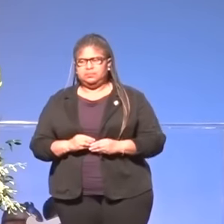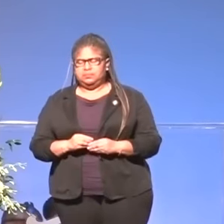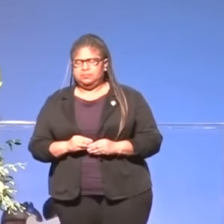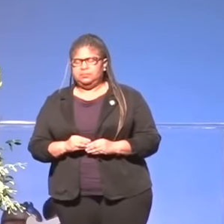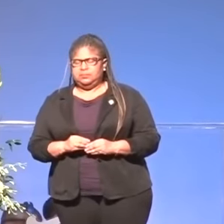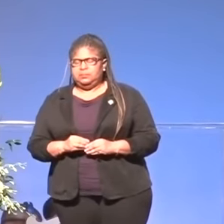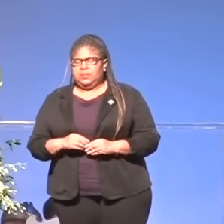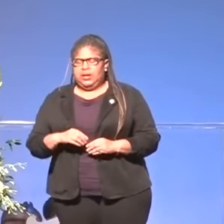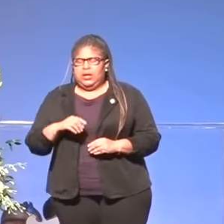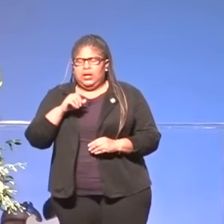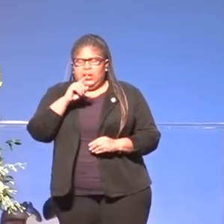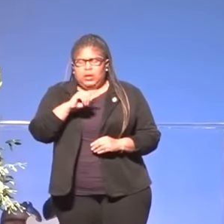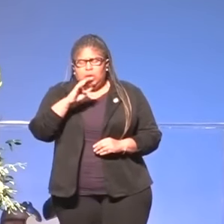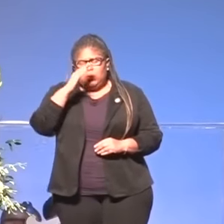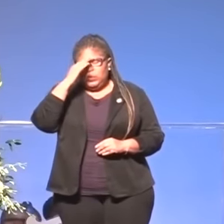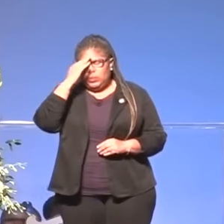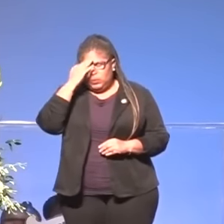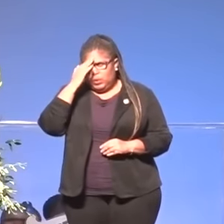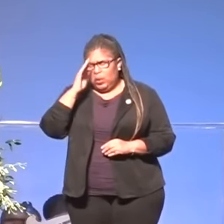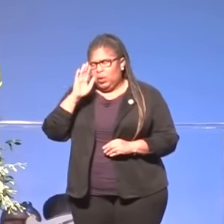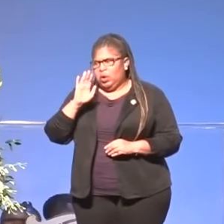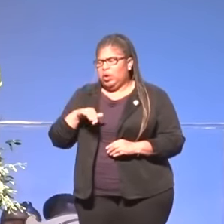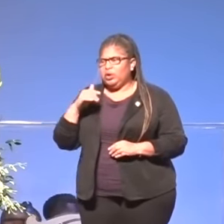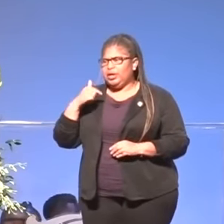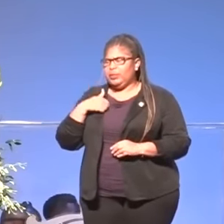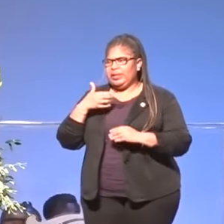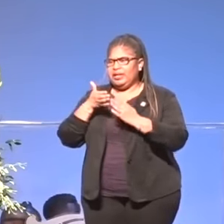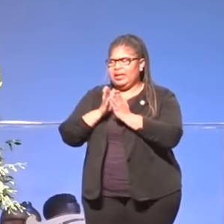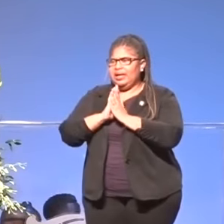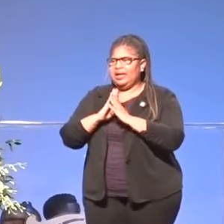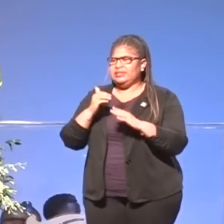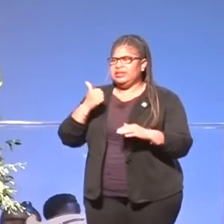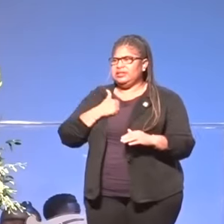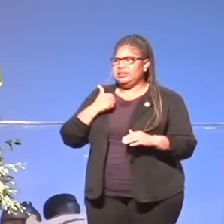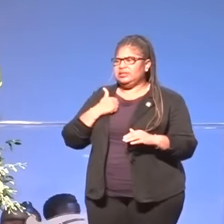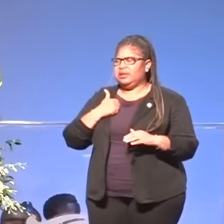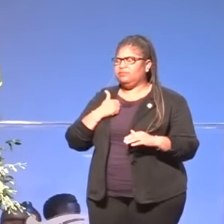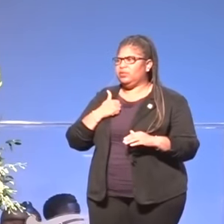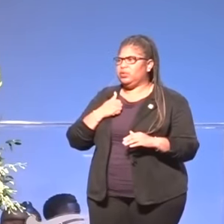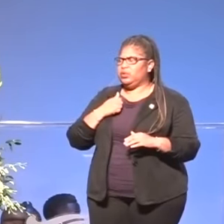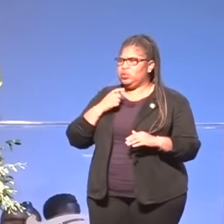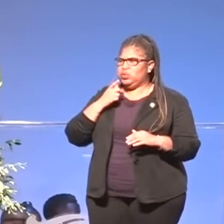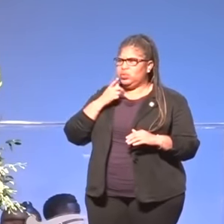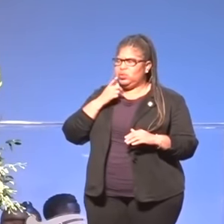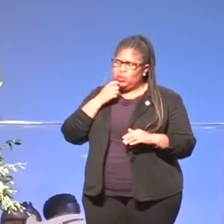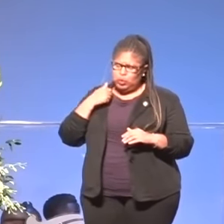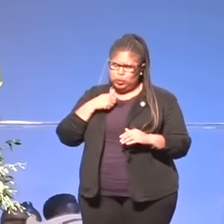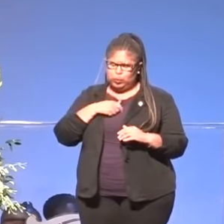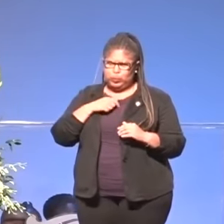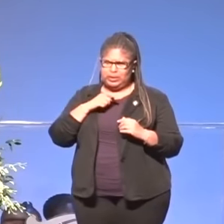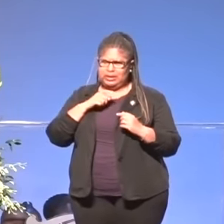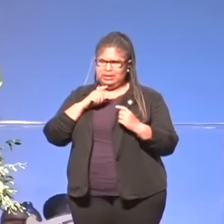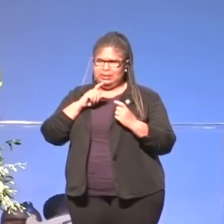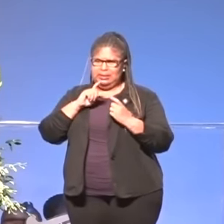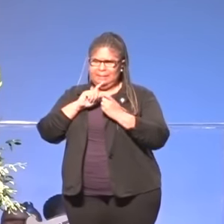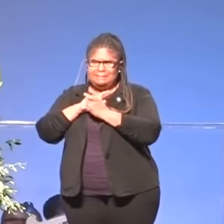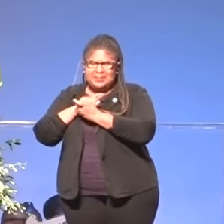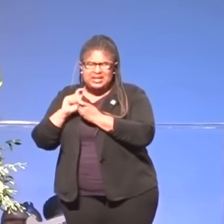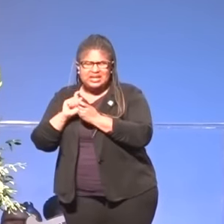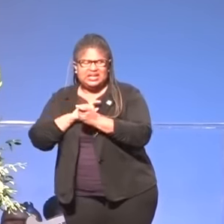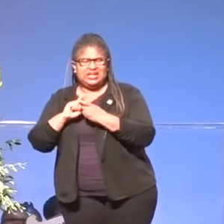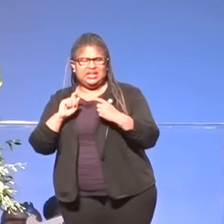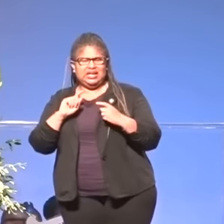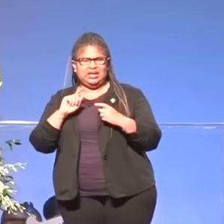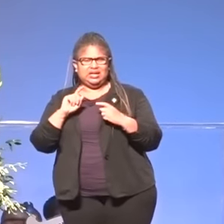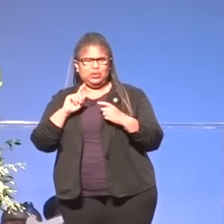You know, we ask ourselves who we meet and who we come en